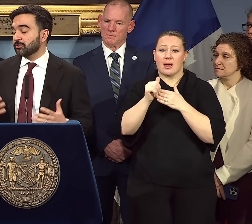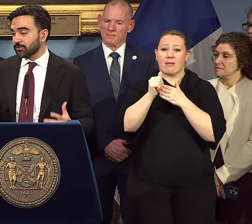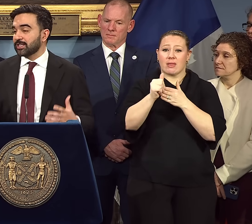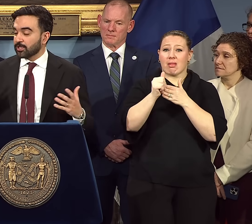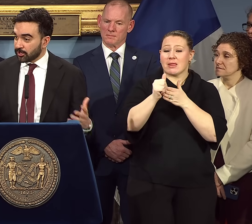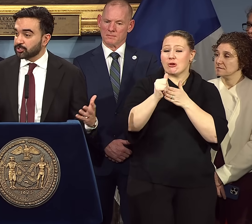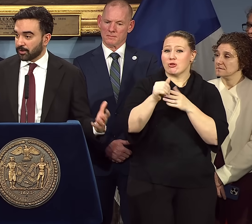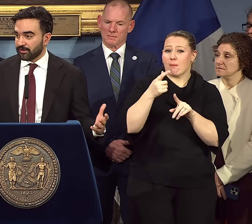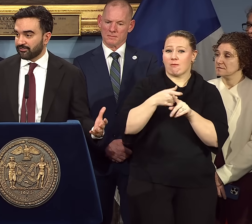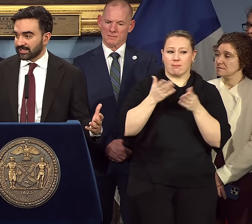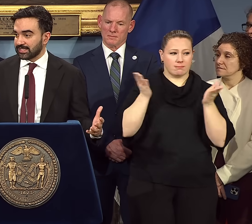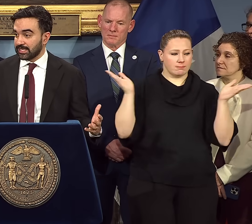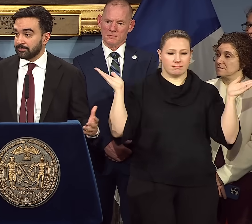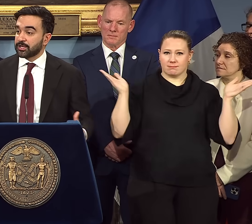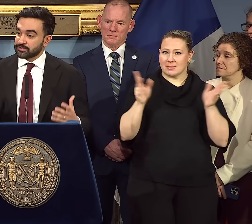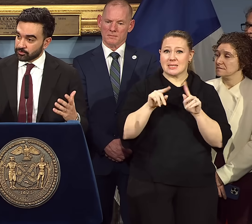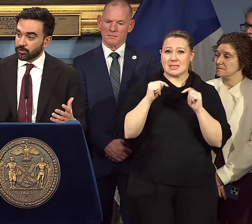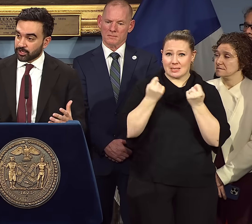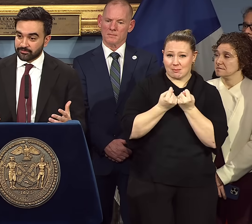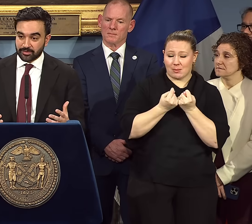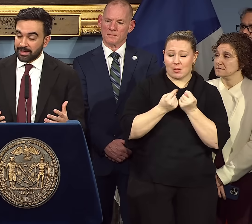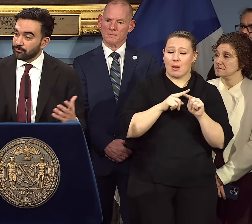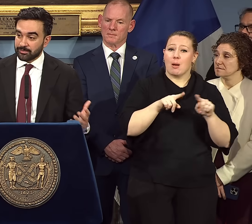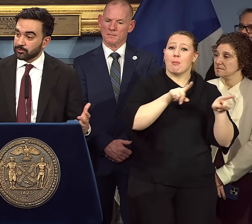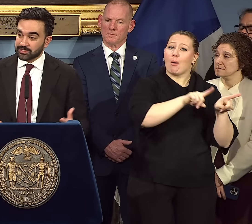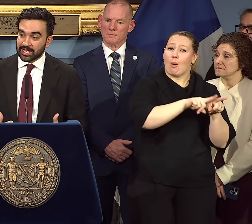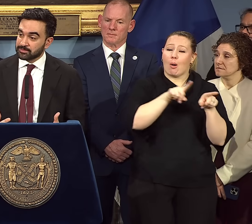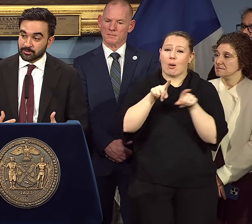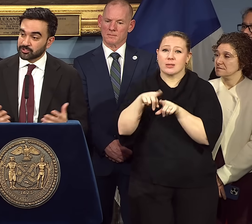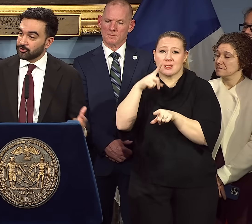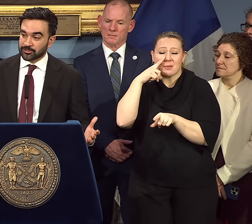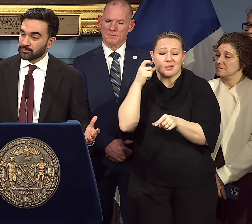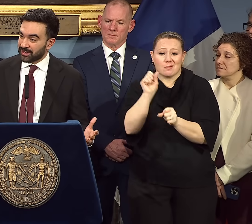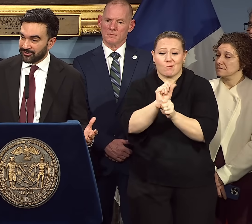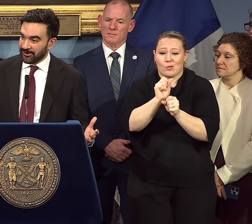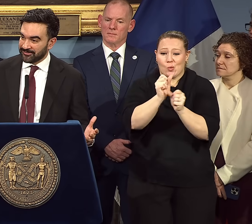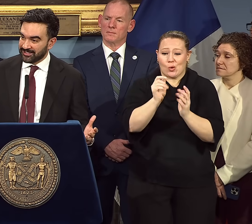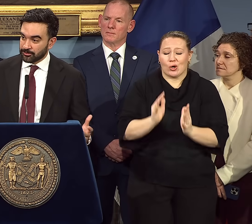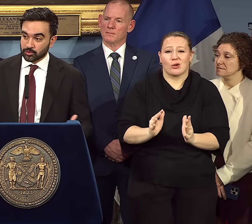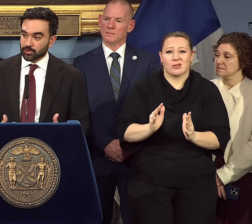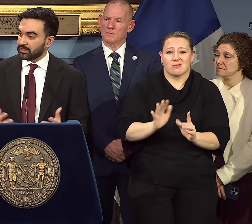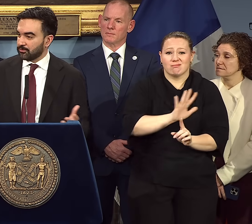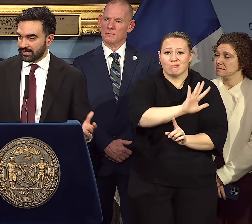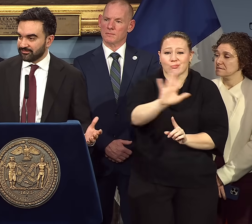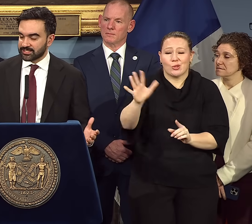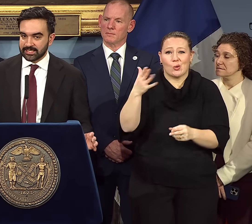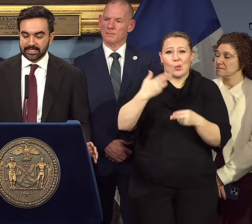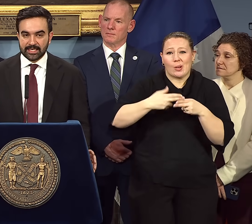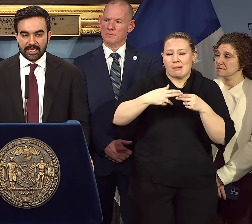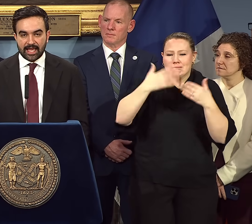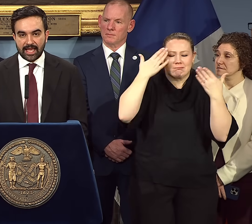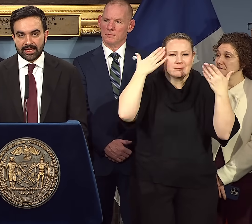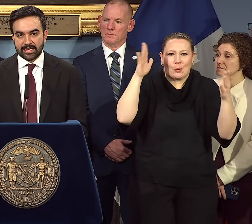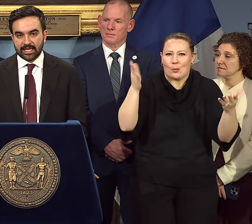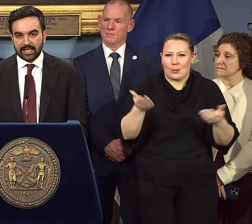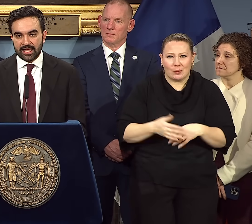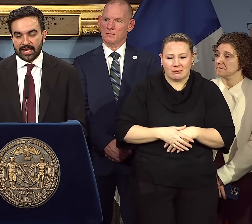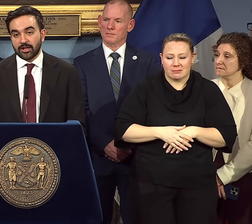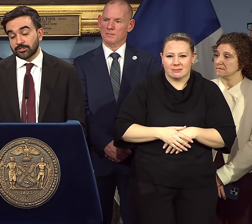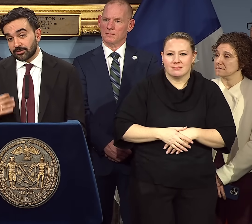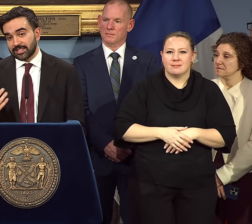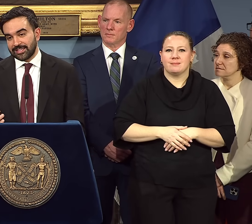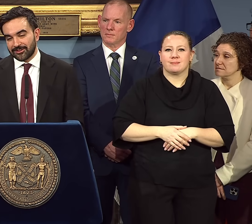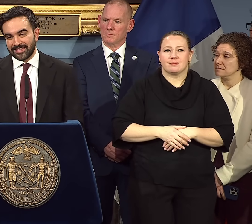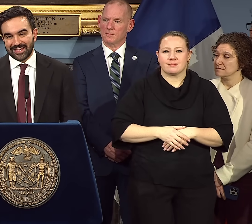and it is also in large part, frankly, because of the work of the men and women whose names most New Yorkers will never know, whose work they will never see. And